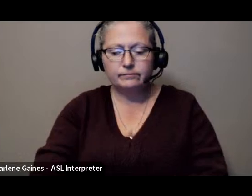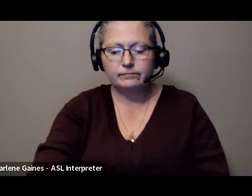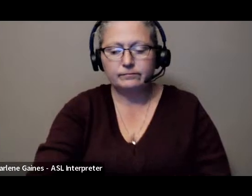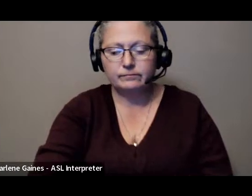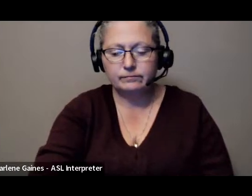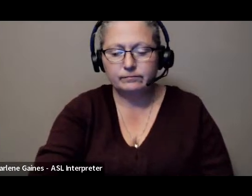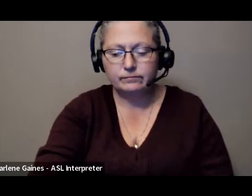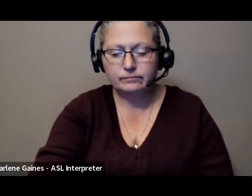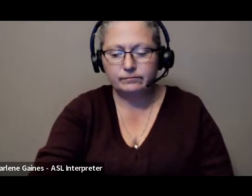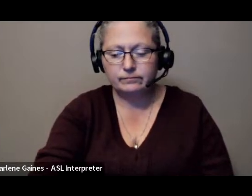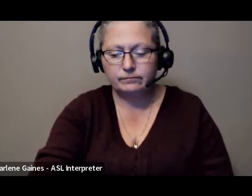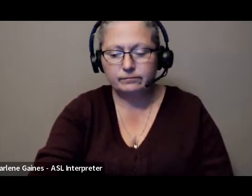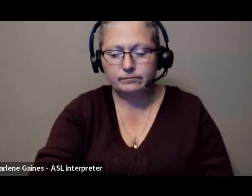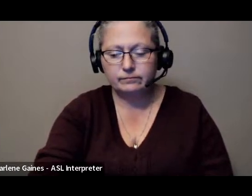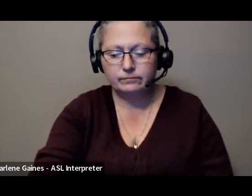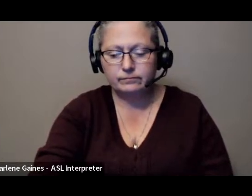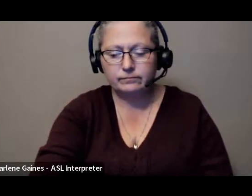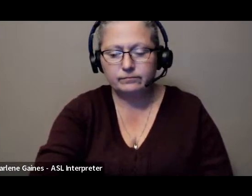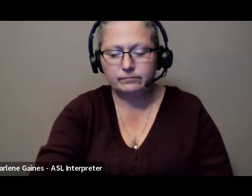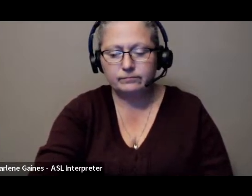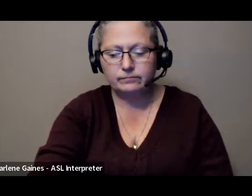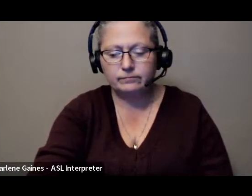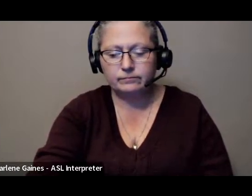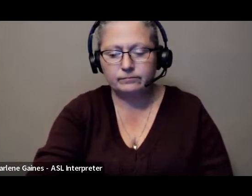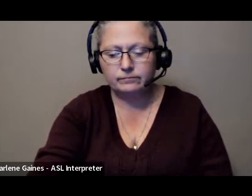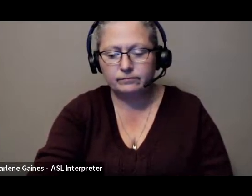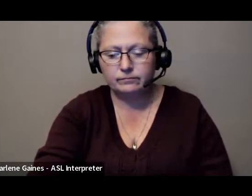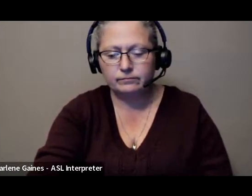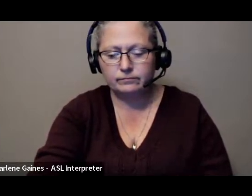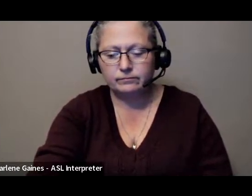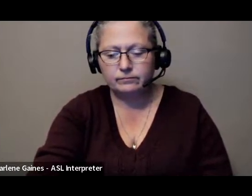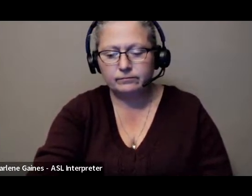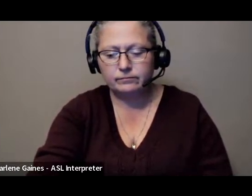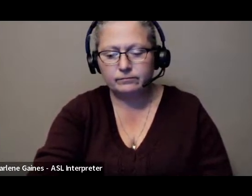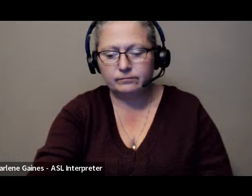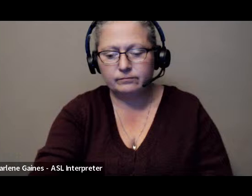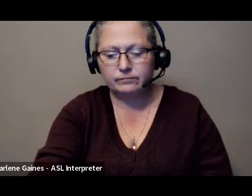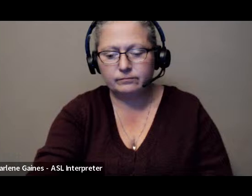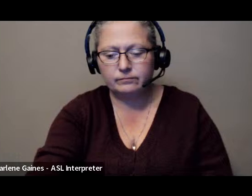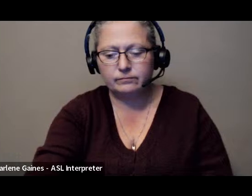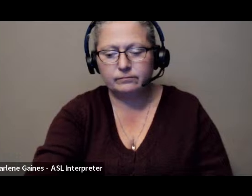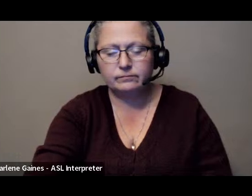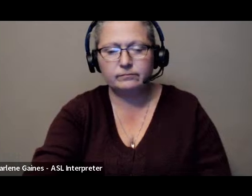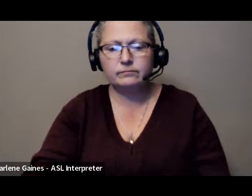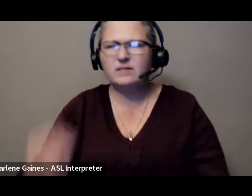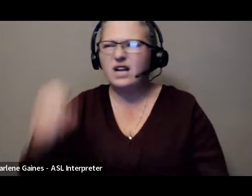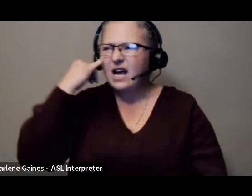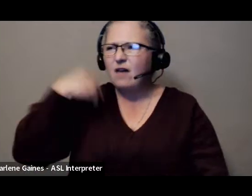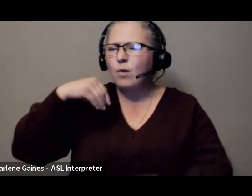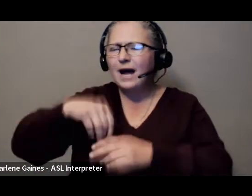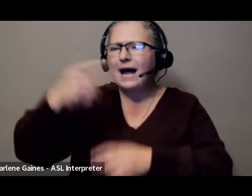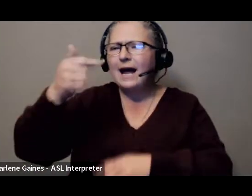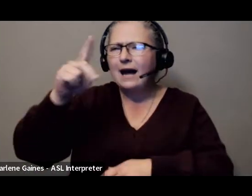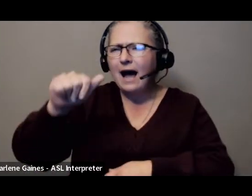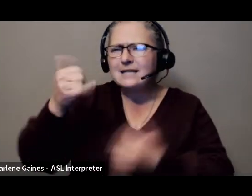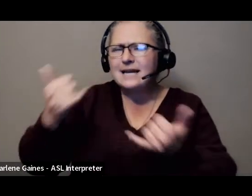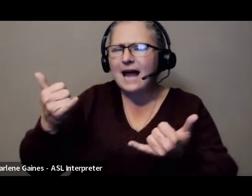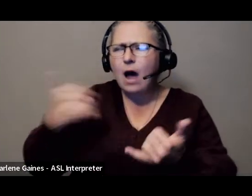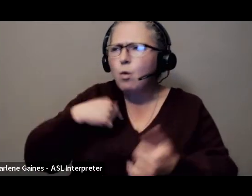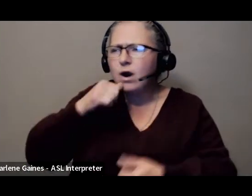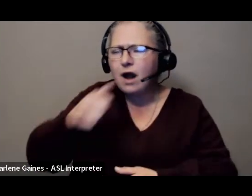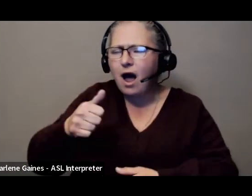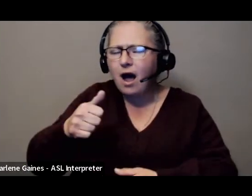Yes. No, because the things that what if we were in Gaza right now? Huh? Ev- We're not.